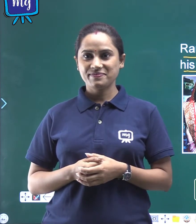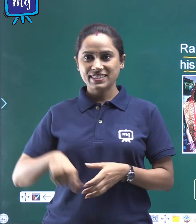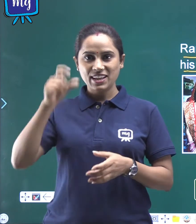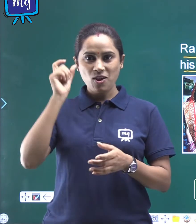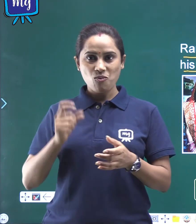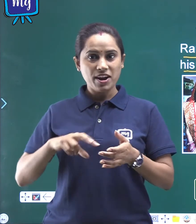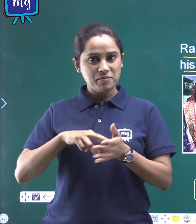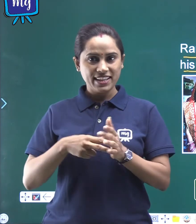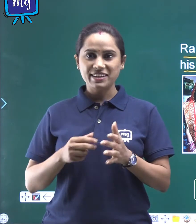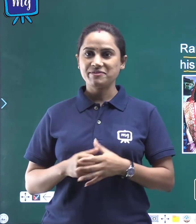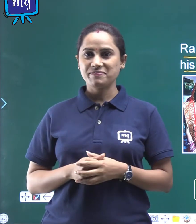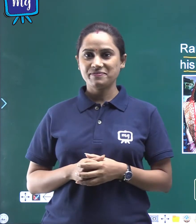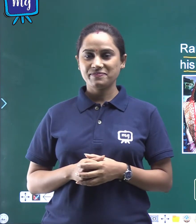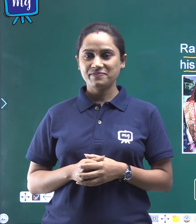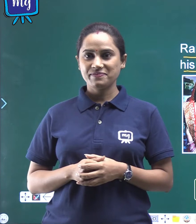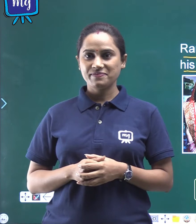Word meaning: